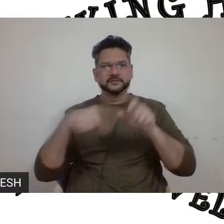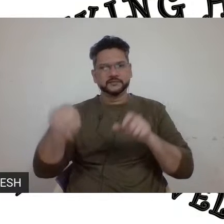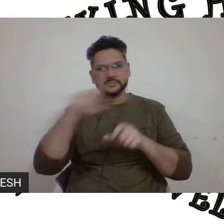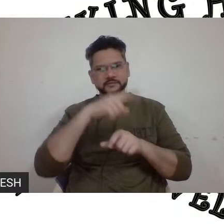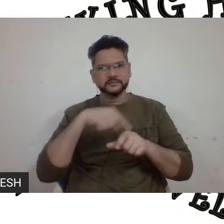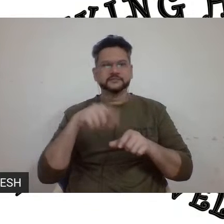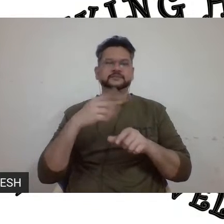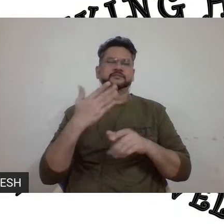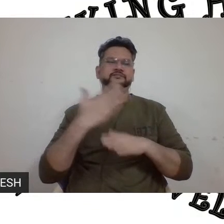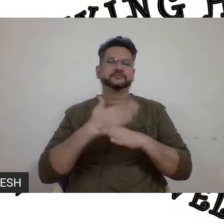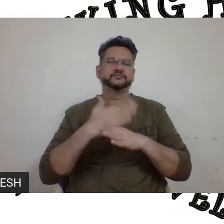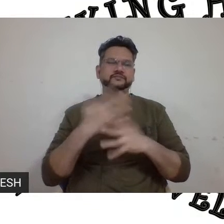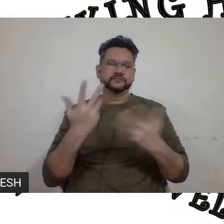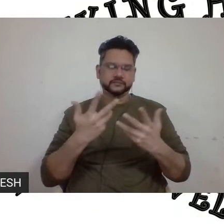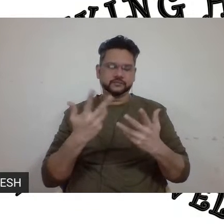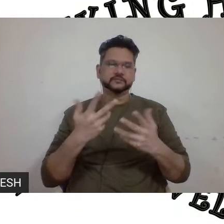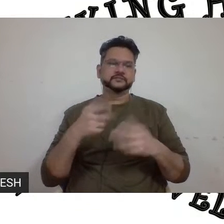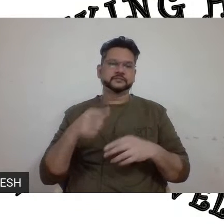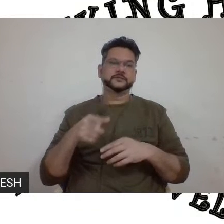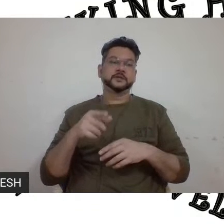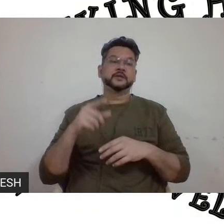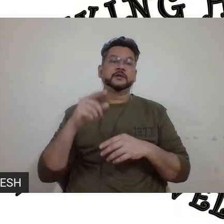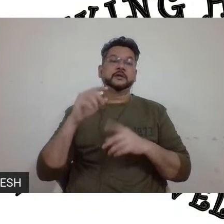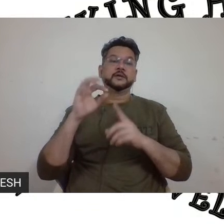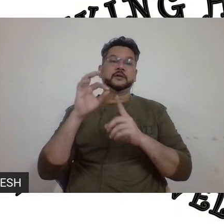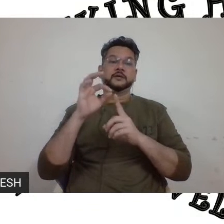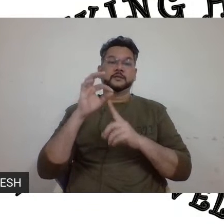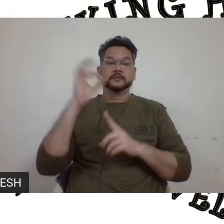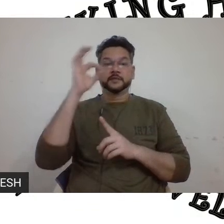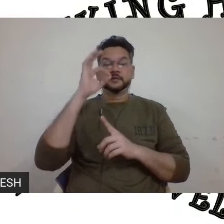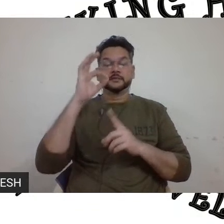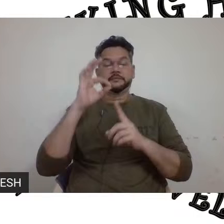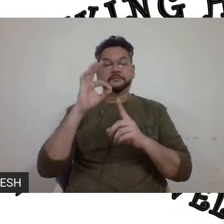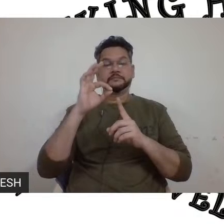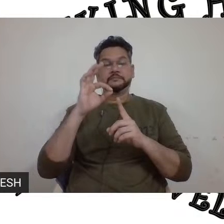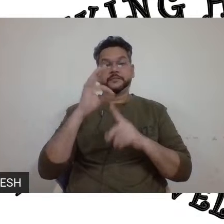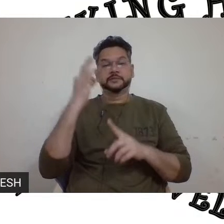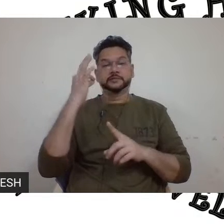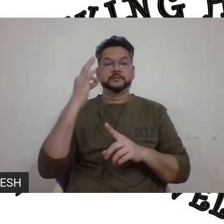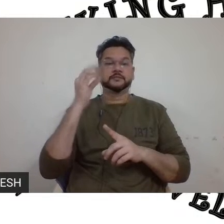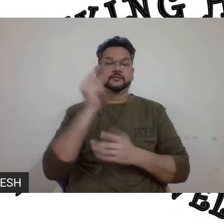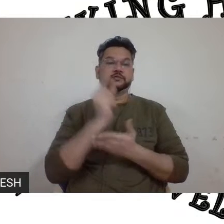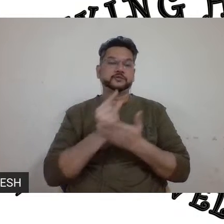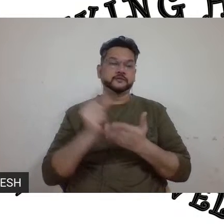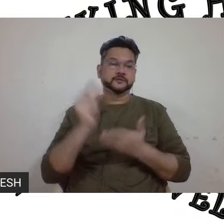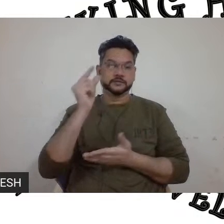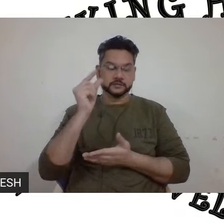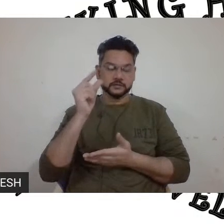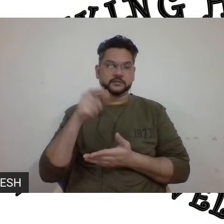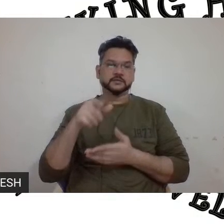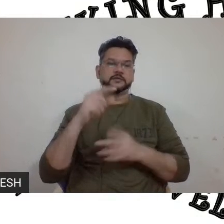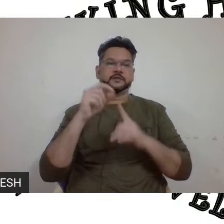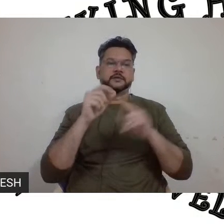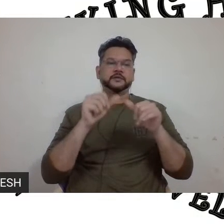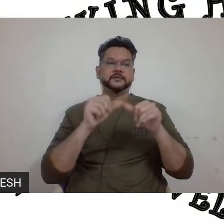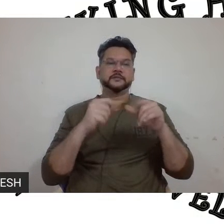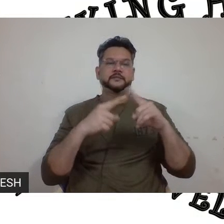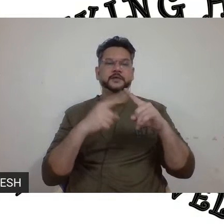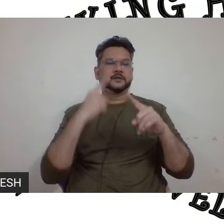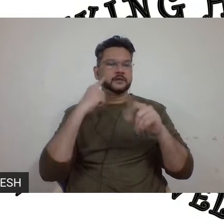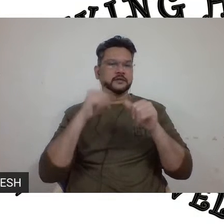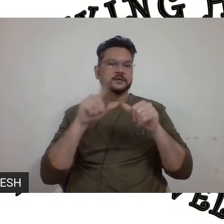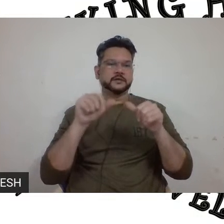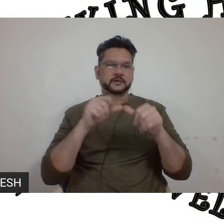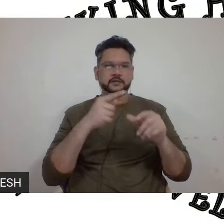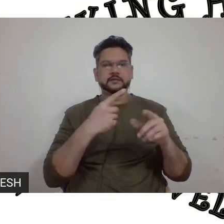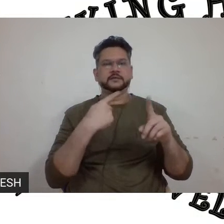jointly organized by Punjabi University Patiala in collaboration with Speaking Hand Welfare Foundation. In today's